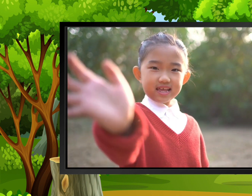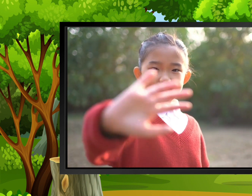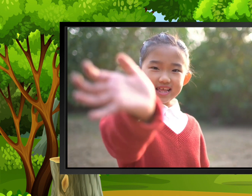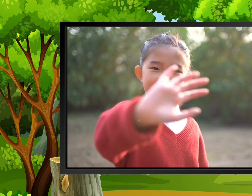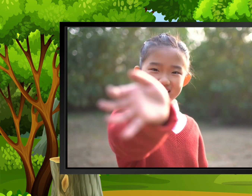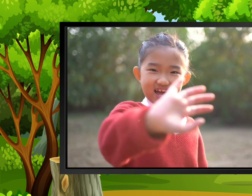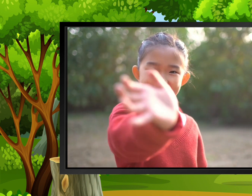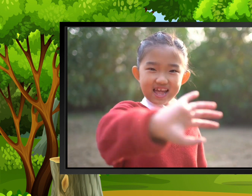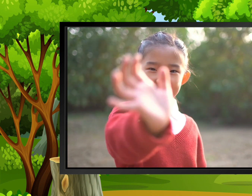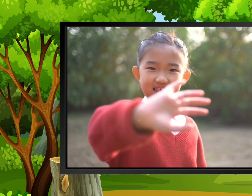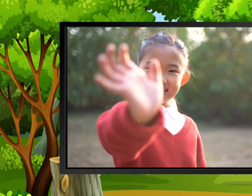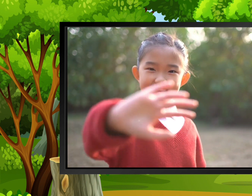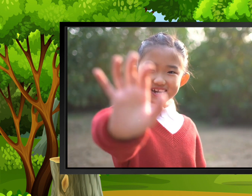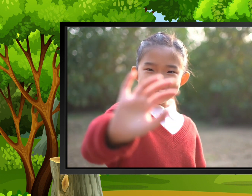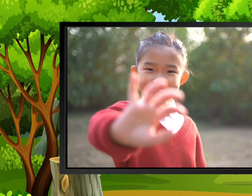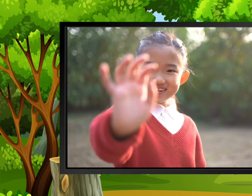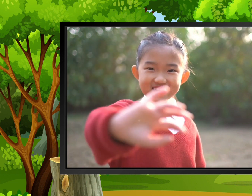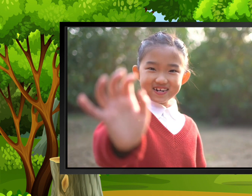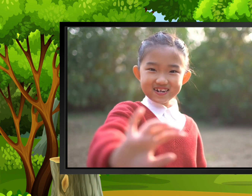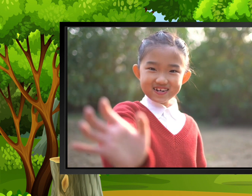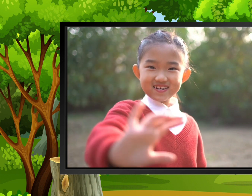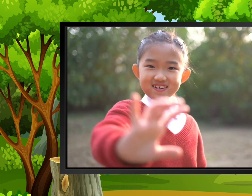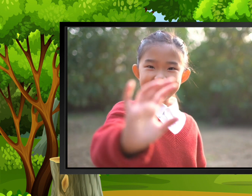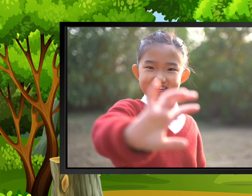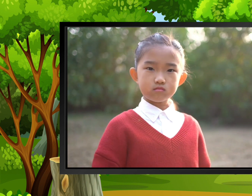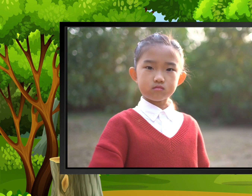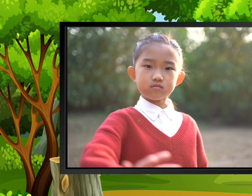hello. Hi.